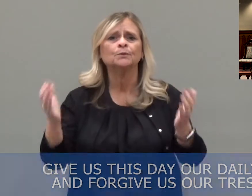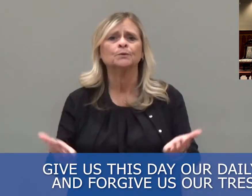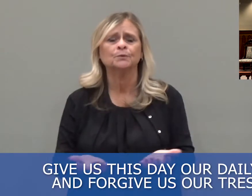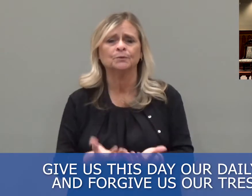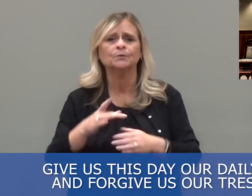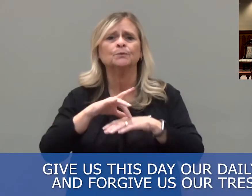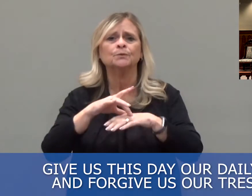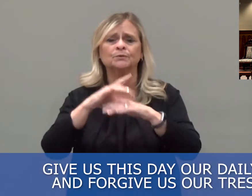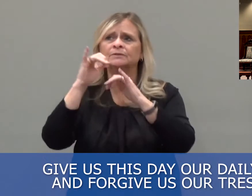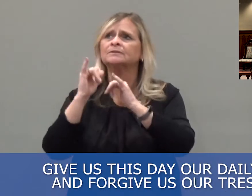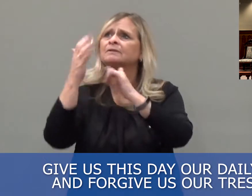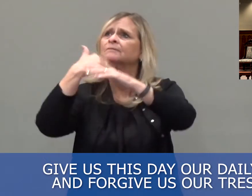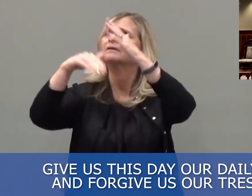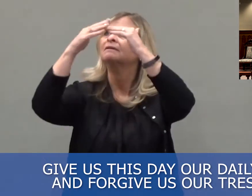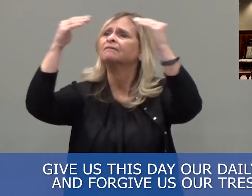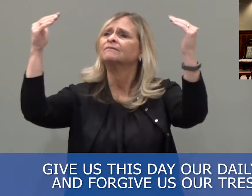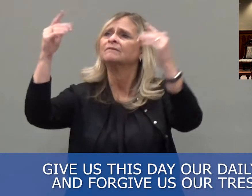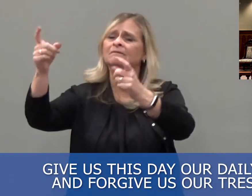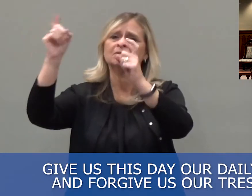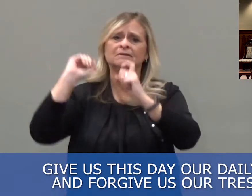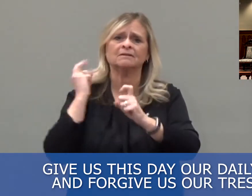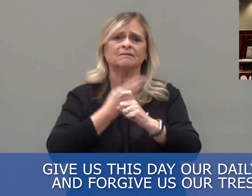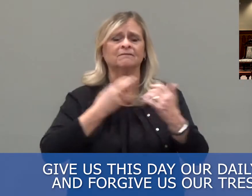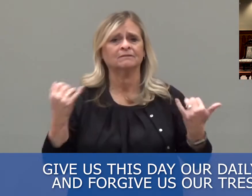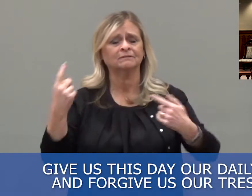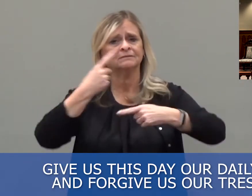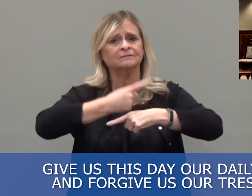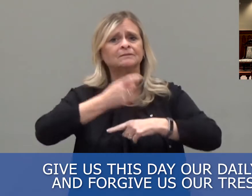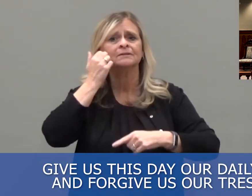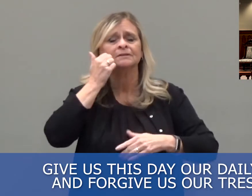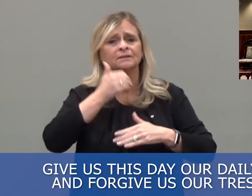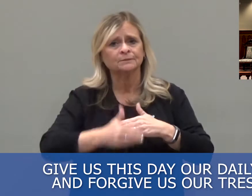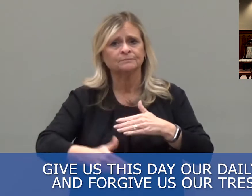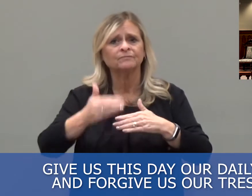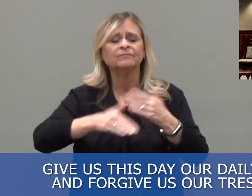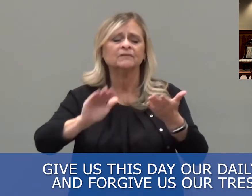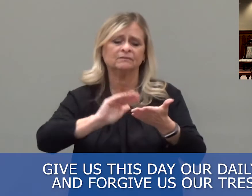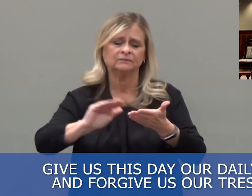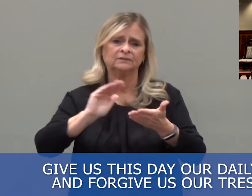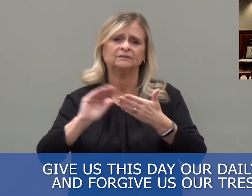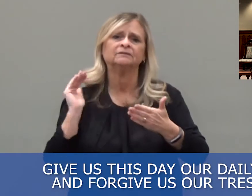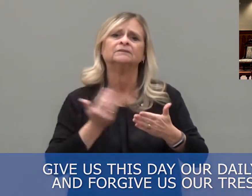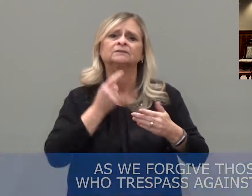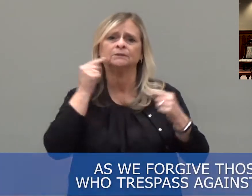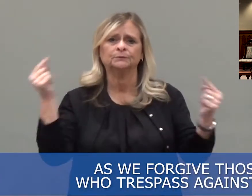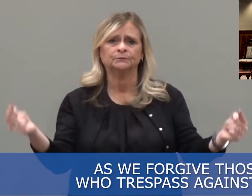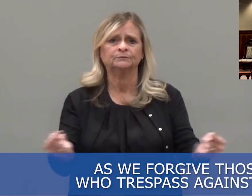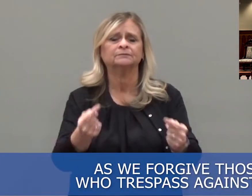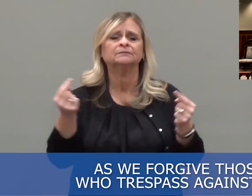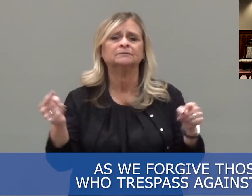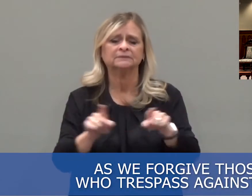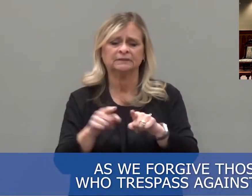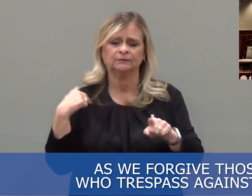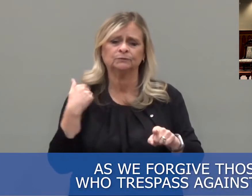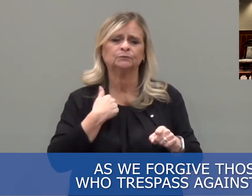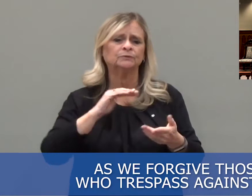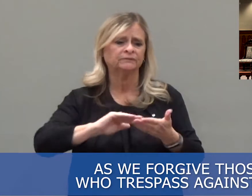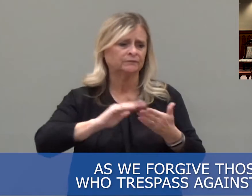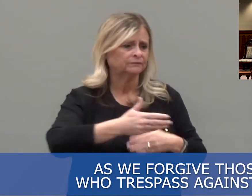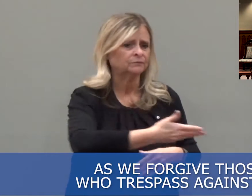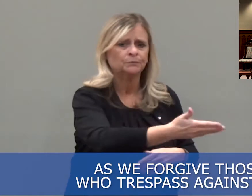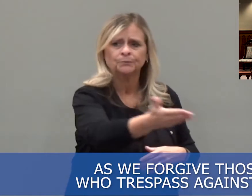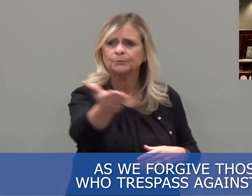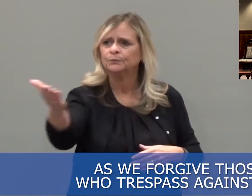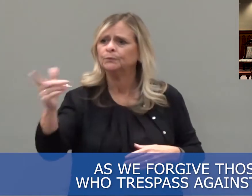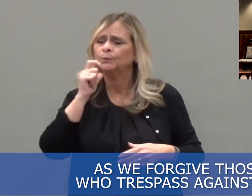earth as it is in heaven. Give us this day our daily bread, And forgive us our trespasses, as we forgive